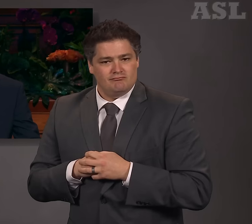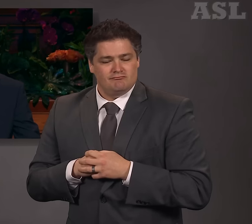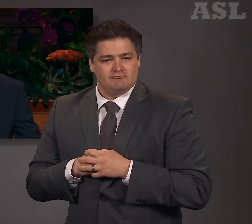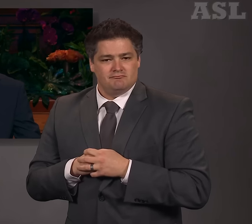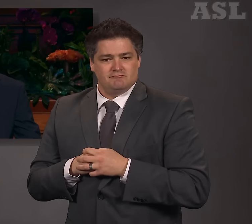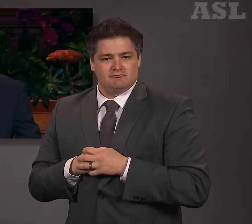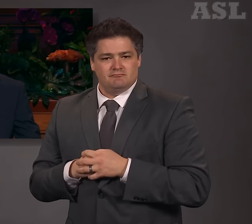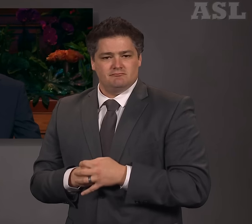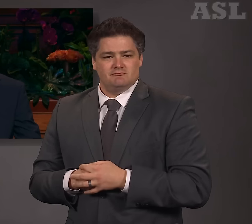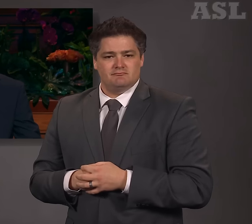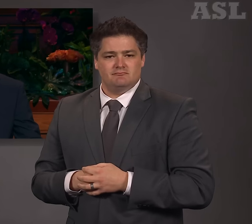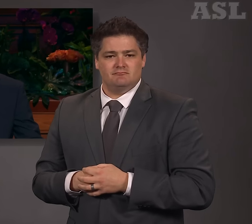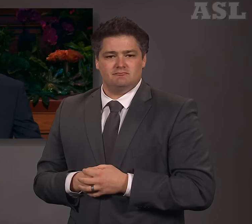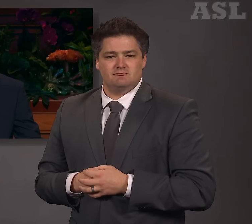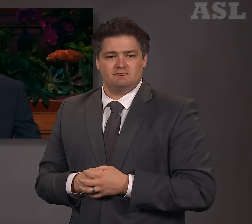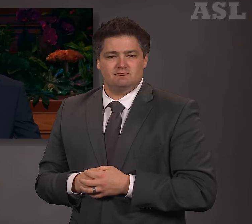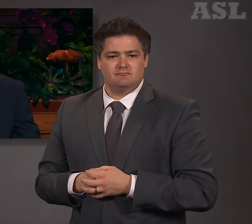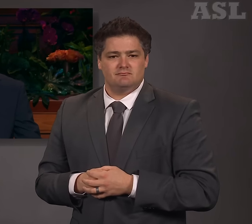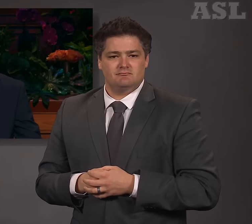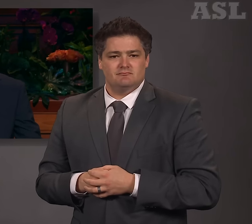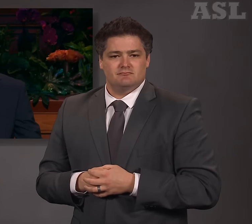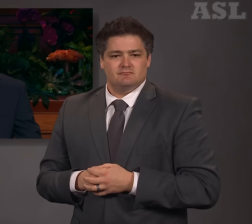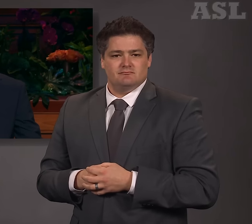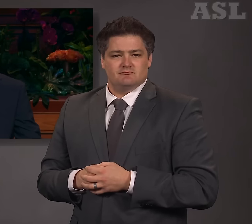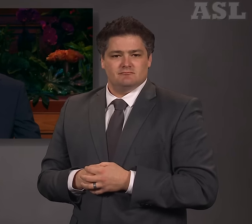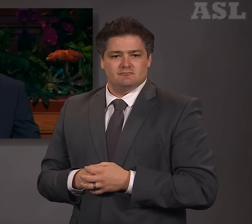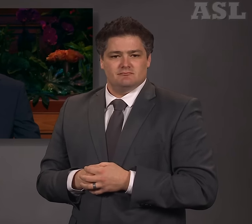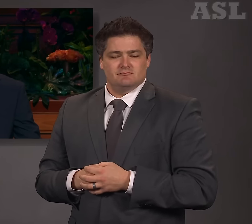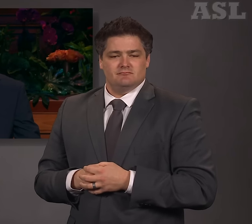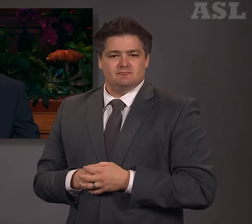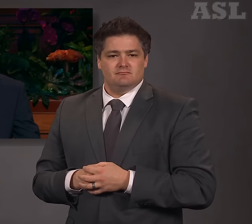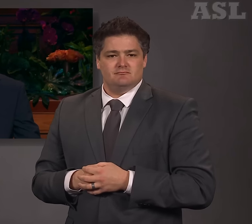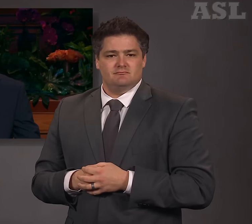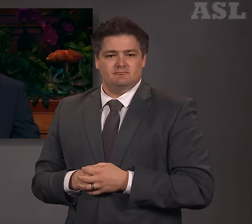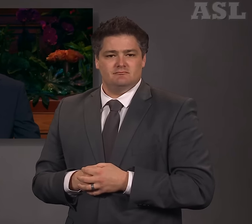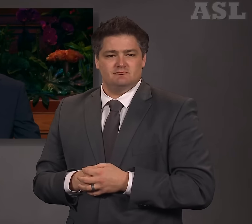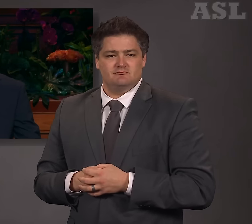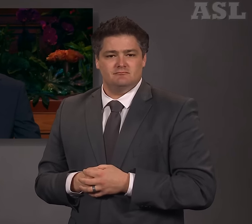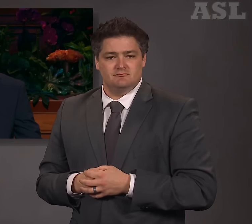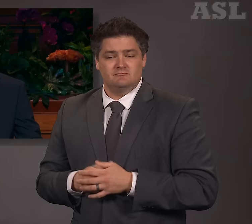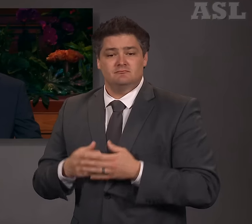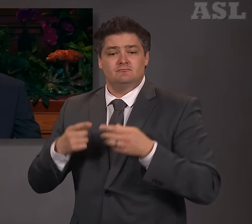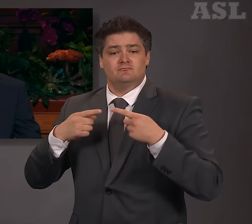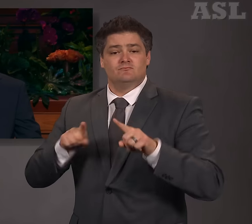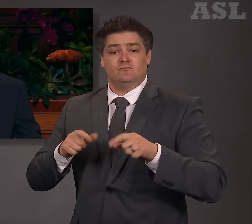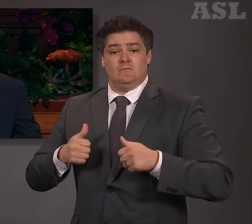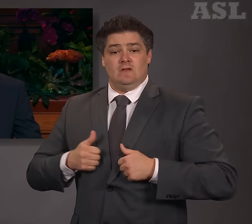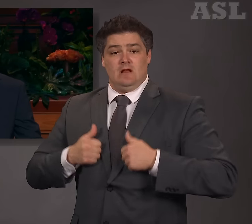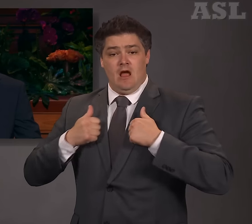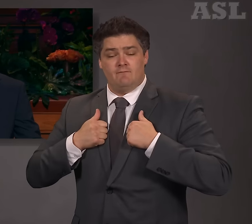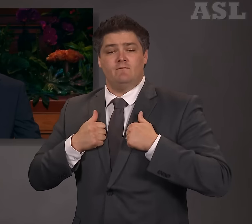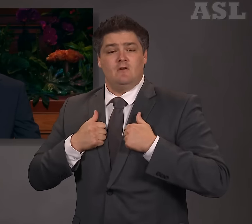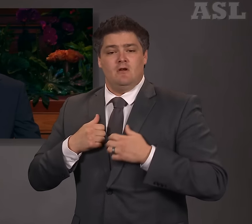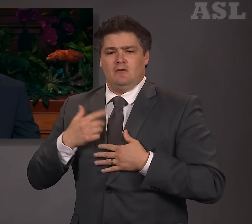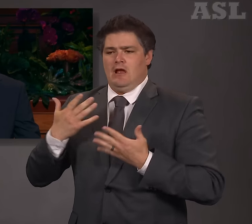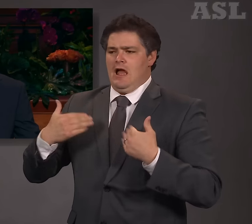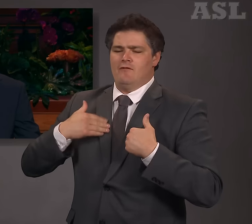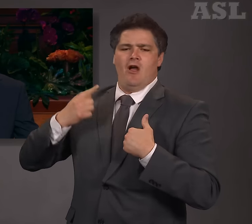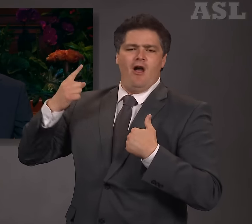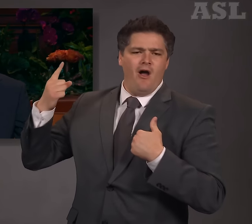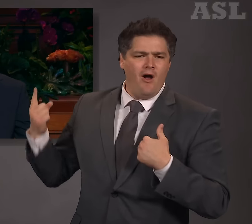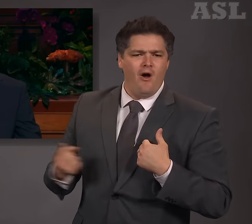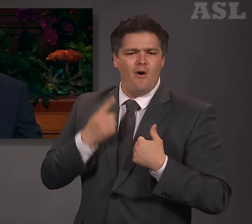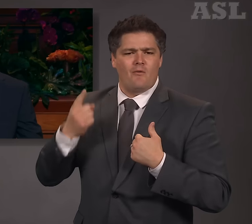instructed sufficiently and that the Spirit of Christ has been given to every one of us to know good from